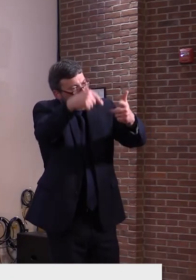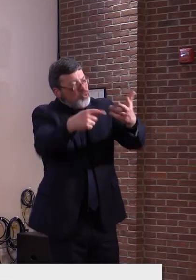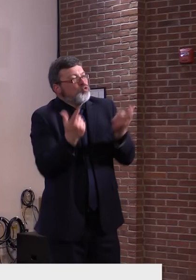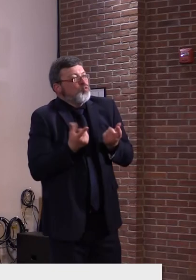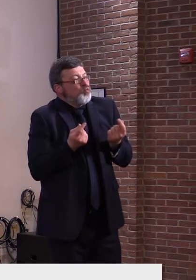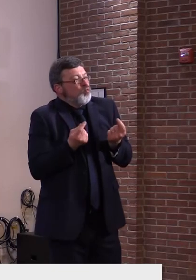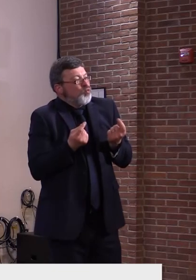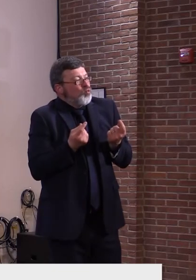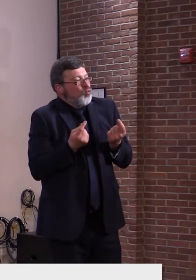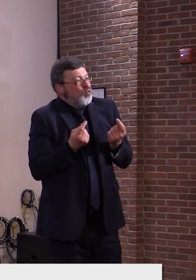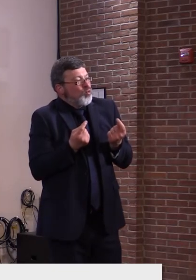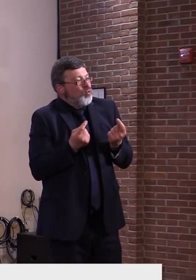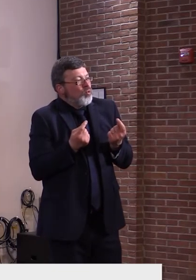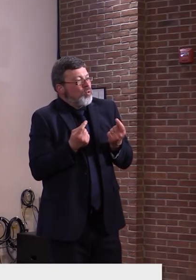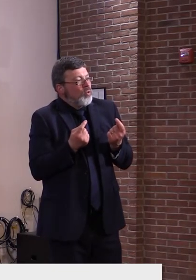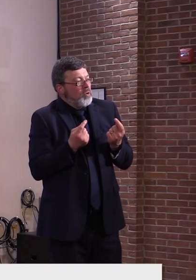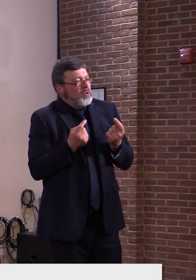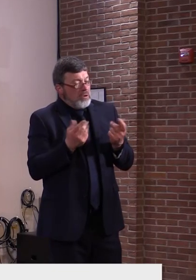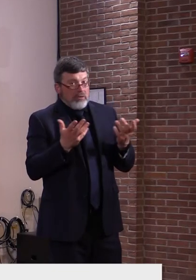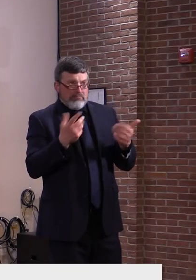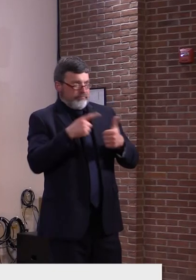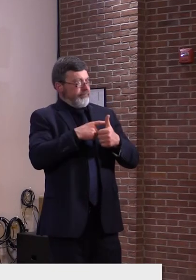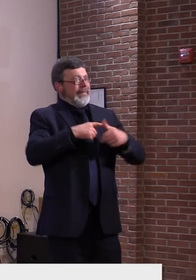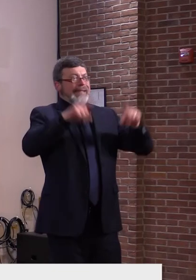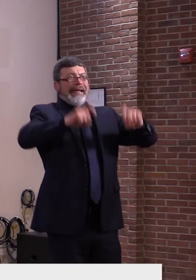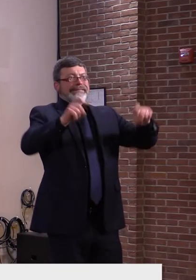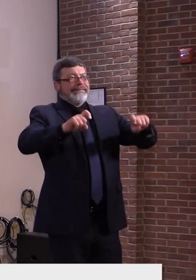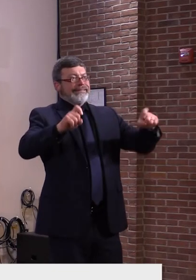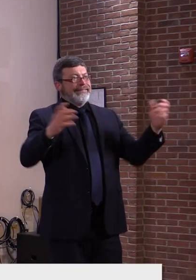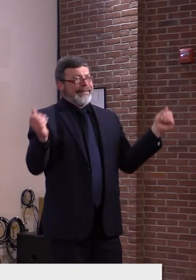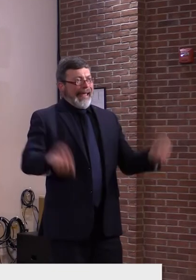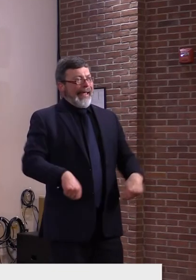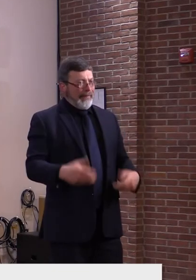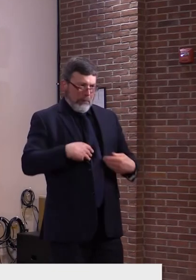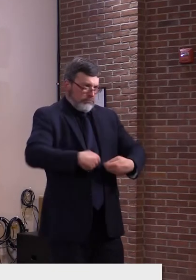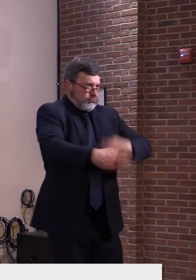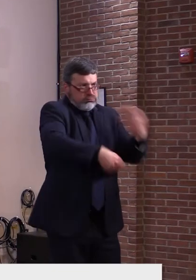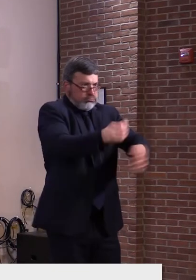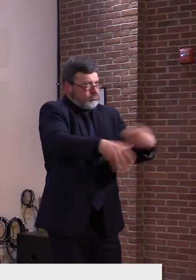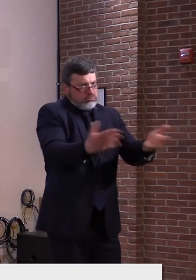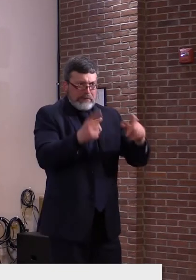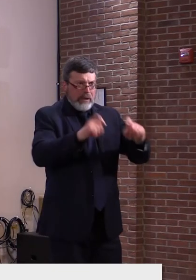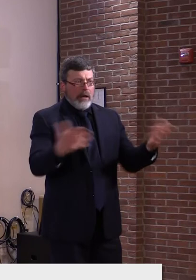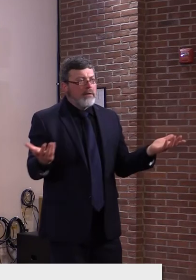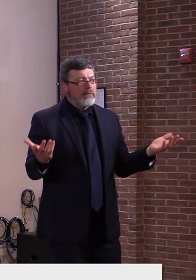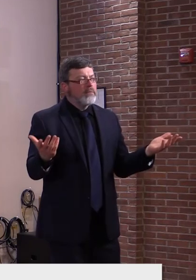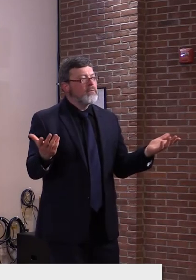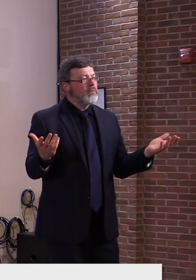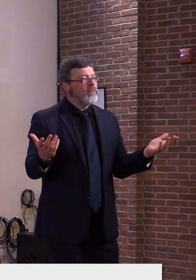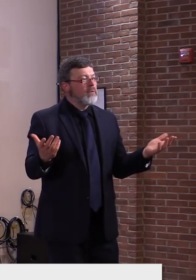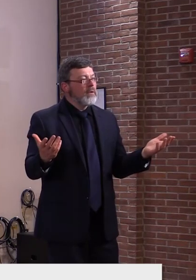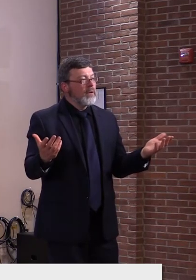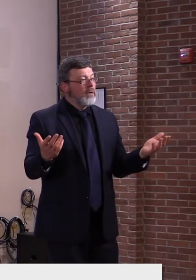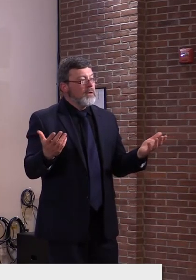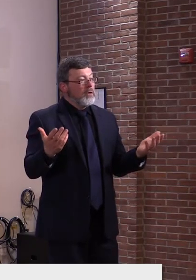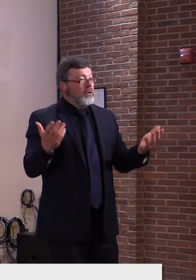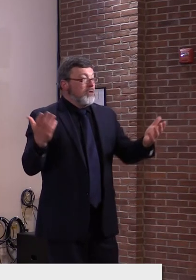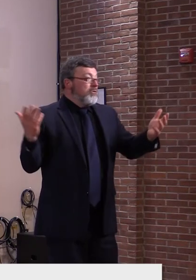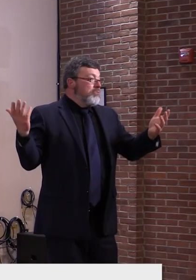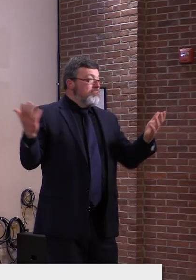do testing, obviously, which is important, even if they're not doing it on a surveillance level basis.